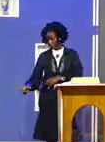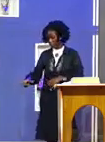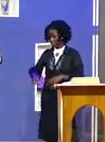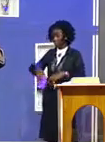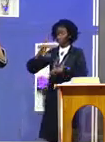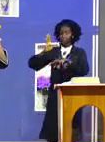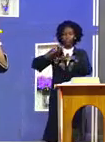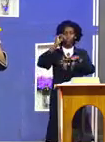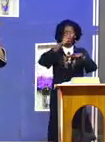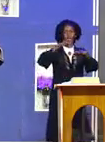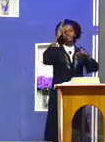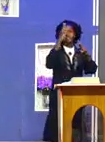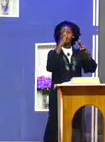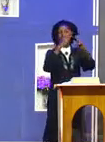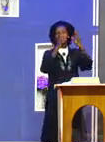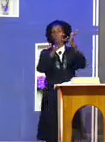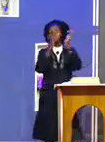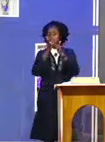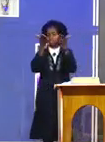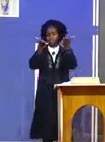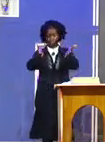Yo Pa.